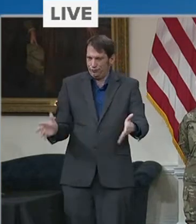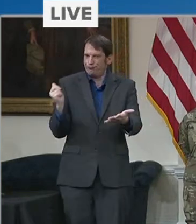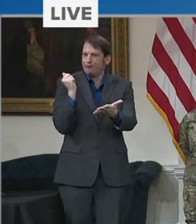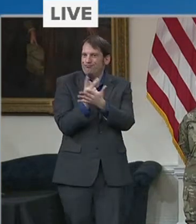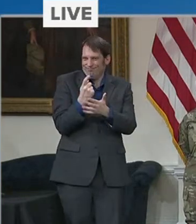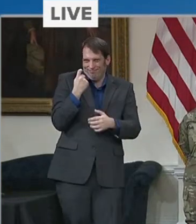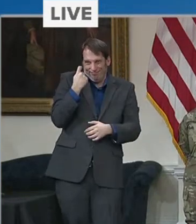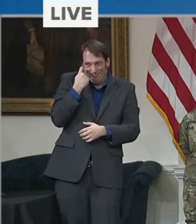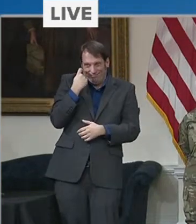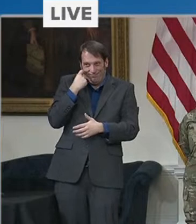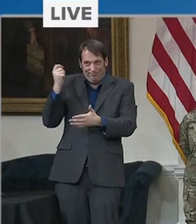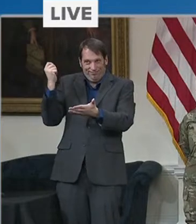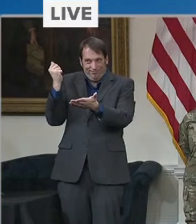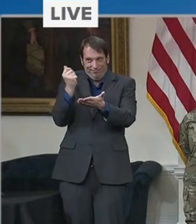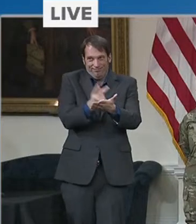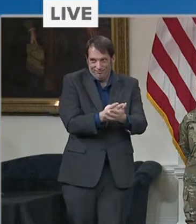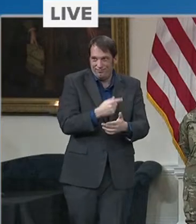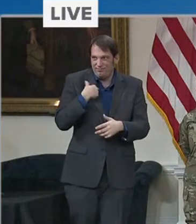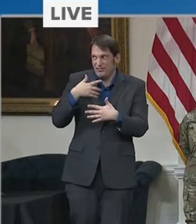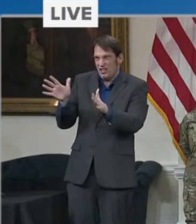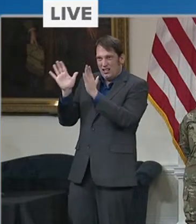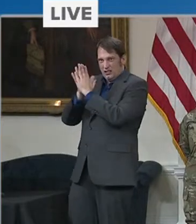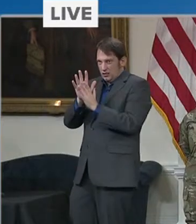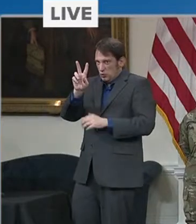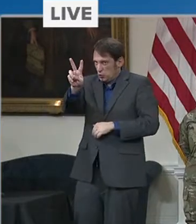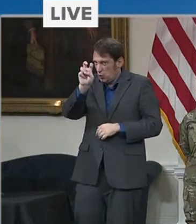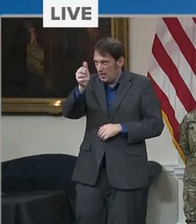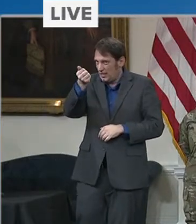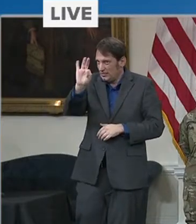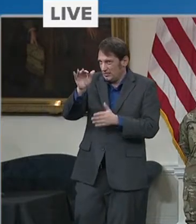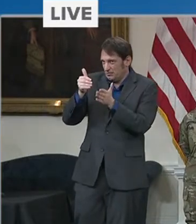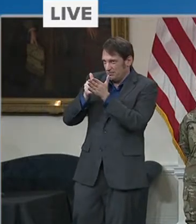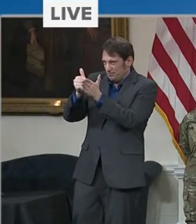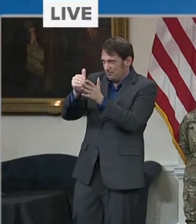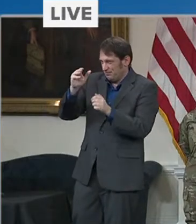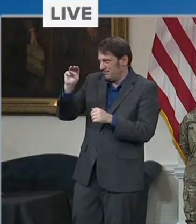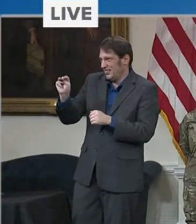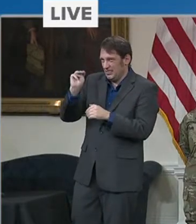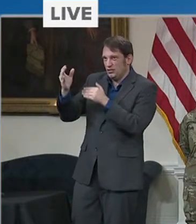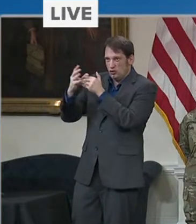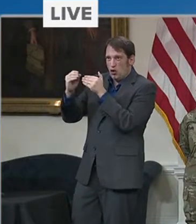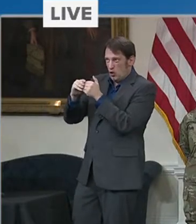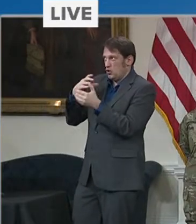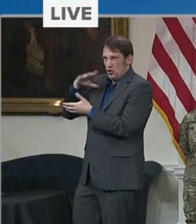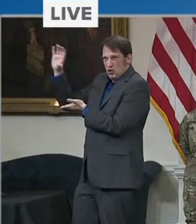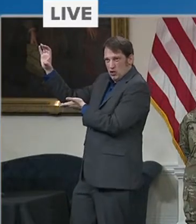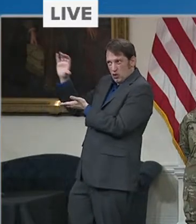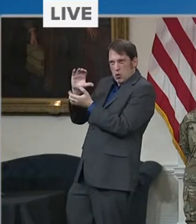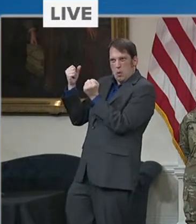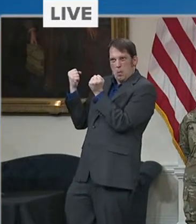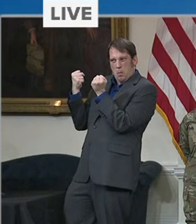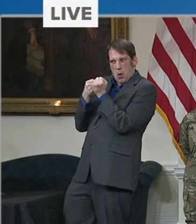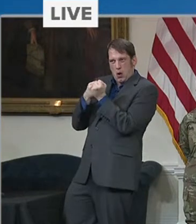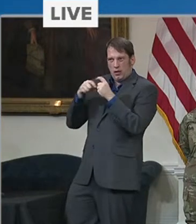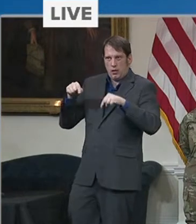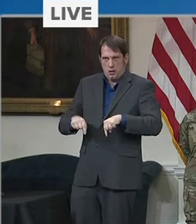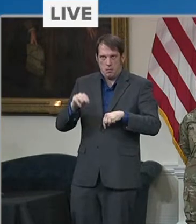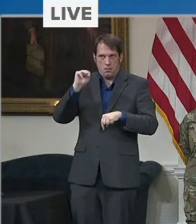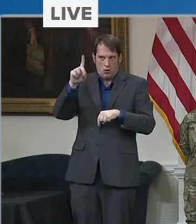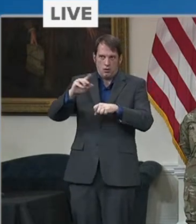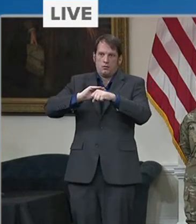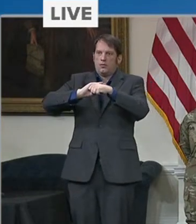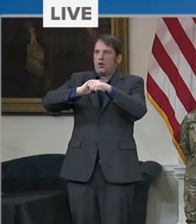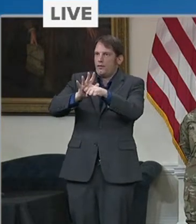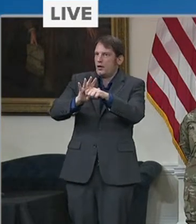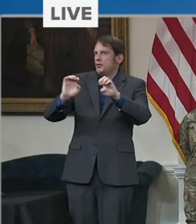additional $219 million in federal funding to support Maryland's COVID-19